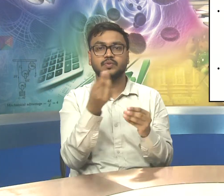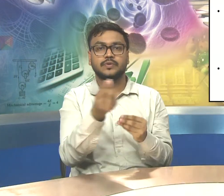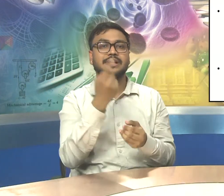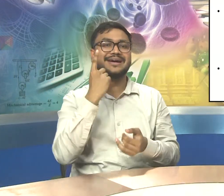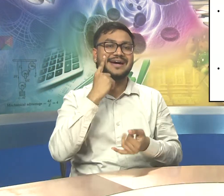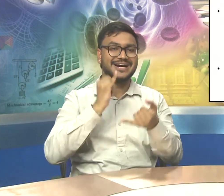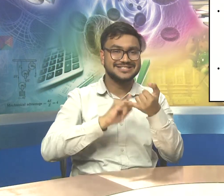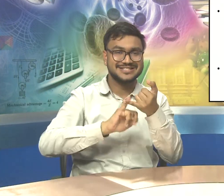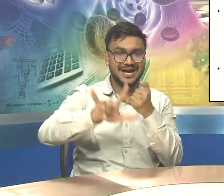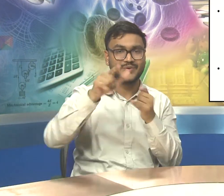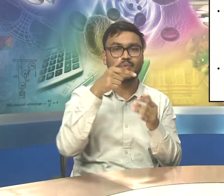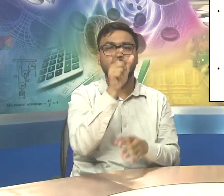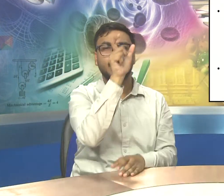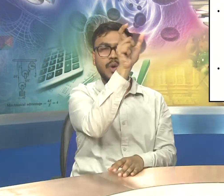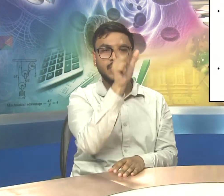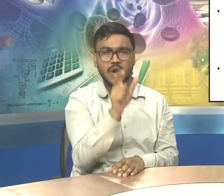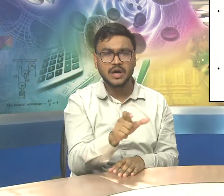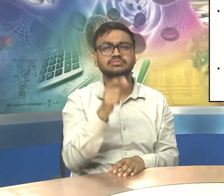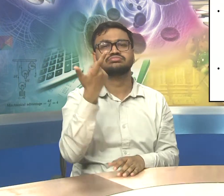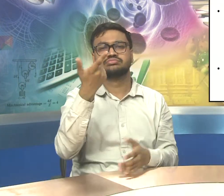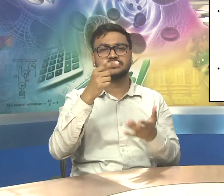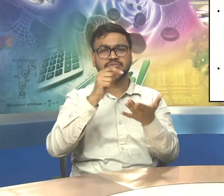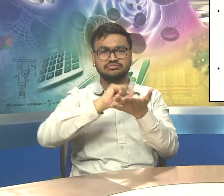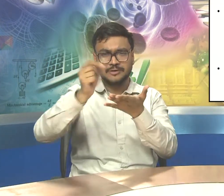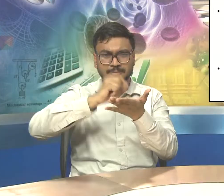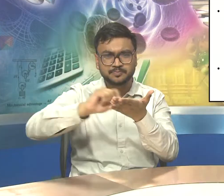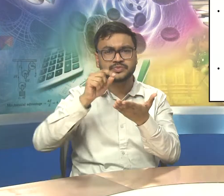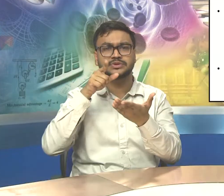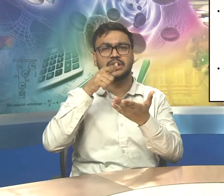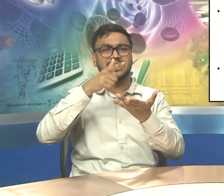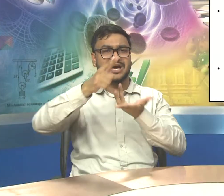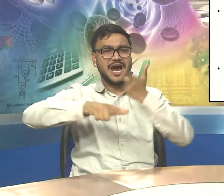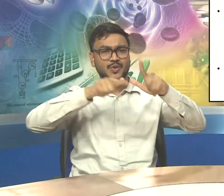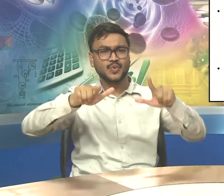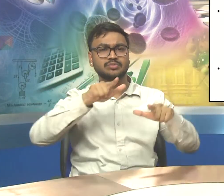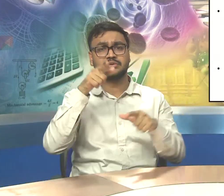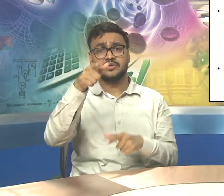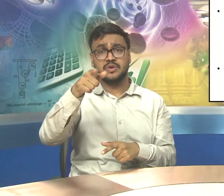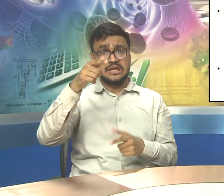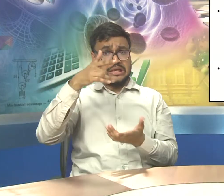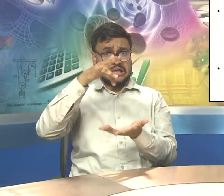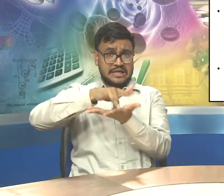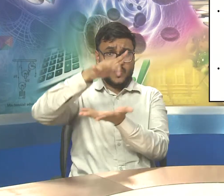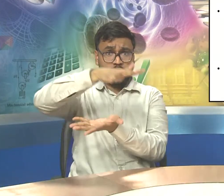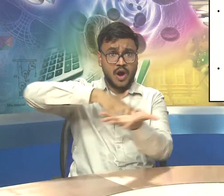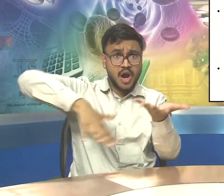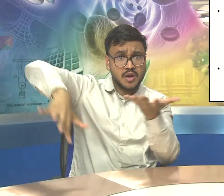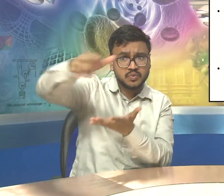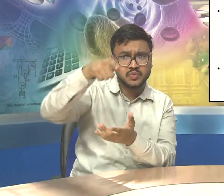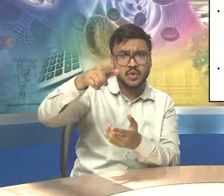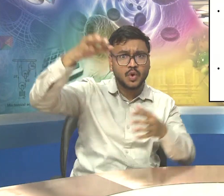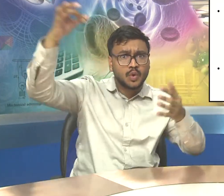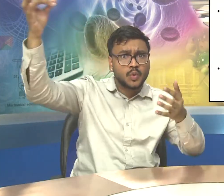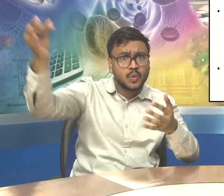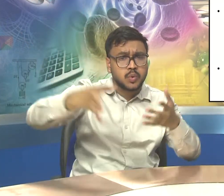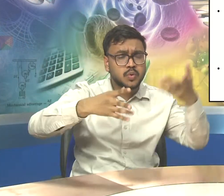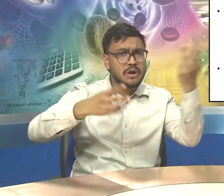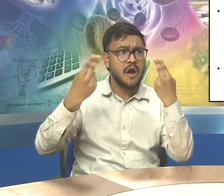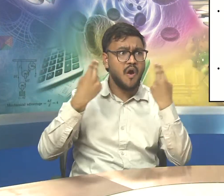We do use finger spelling in ISL, but only to quote words from the